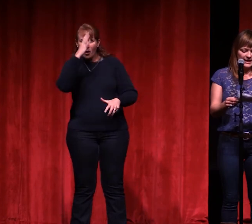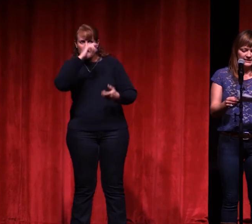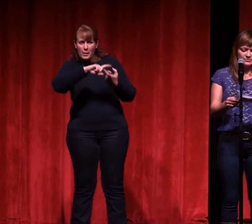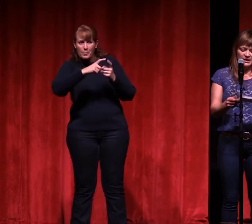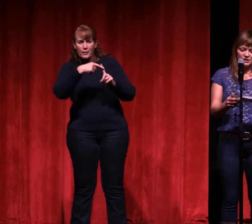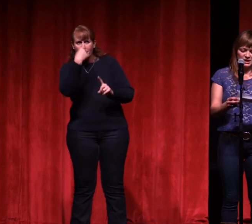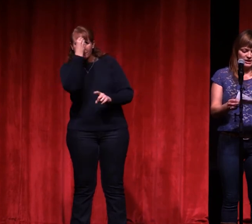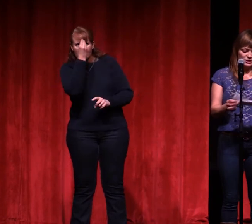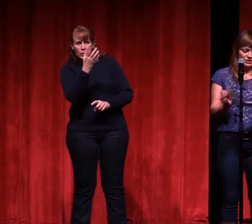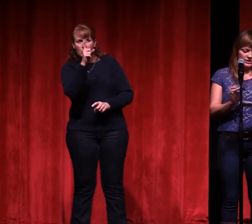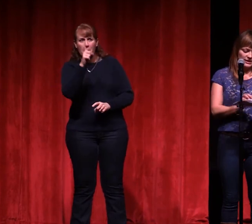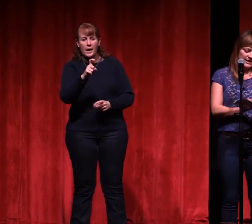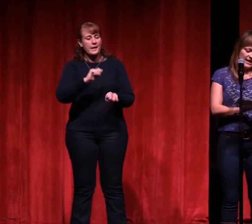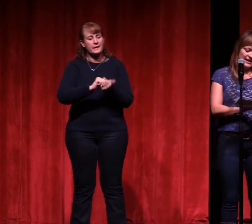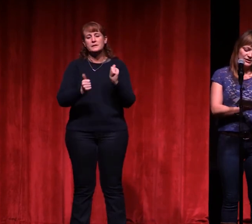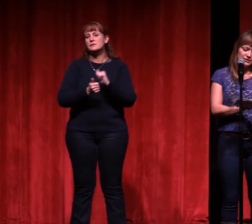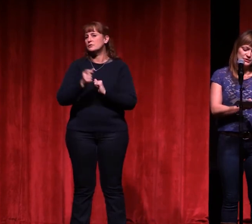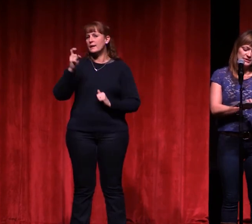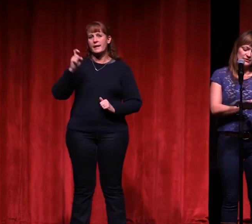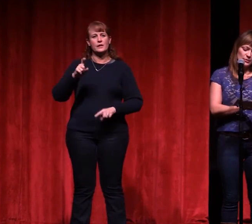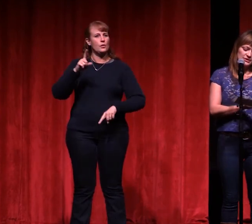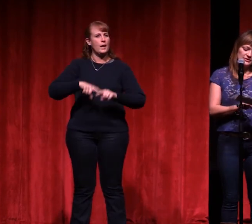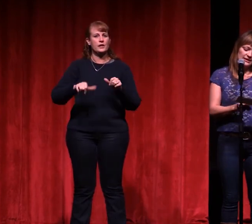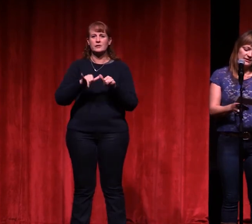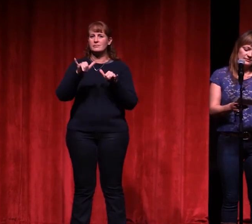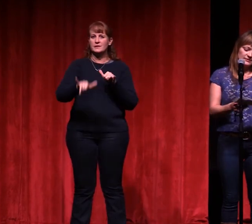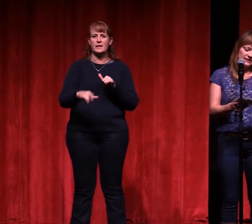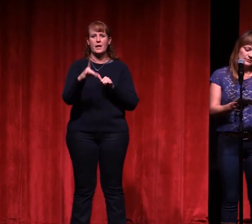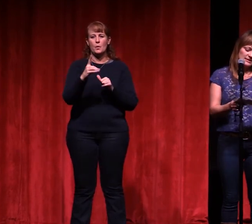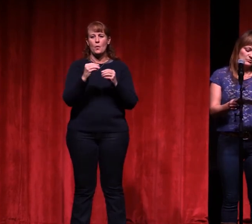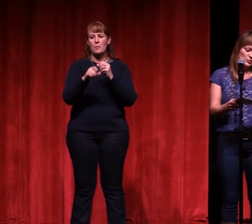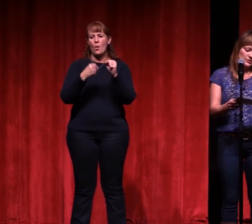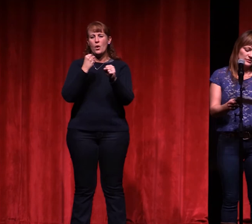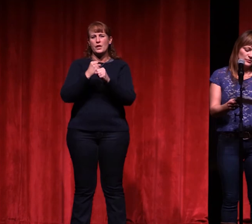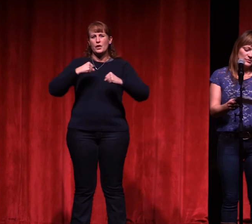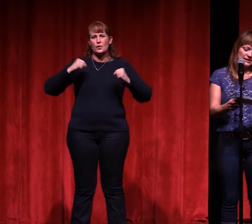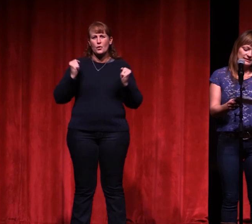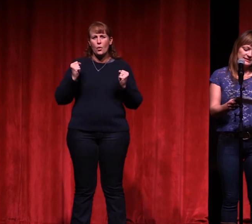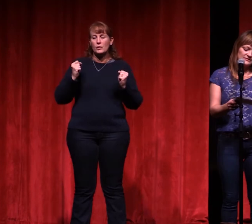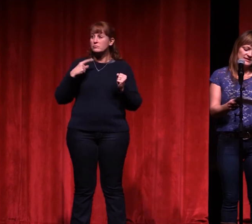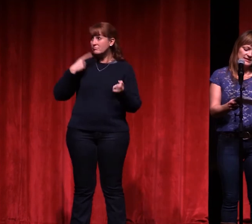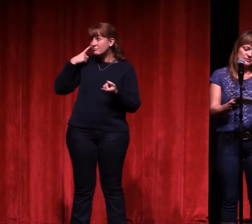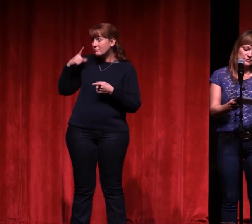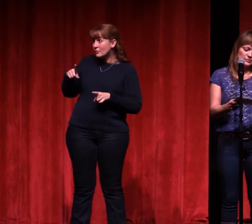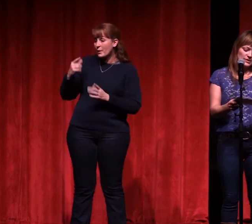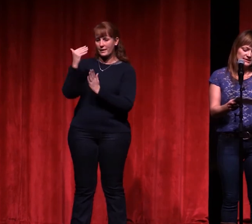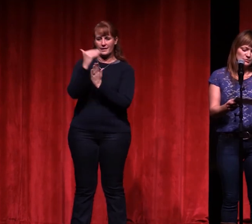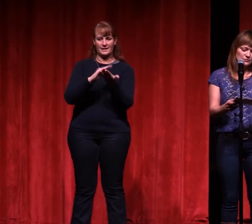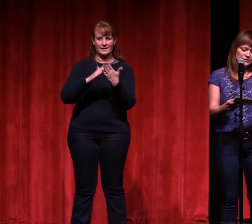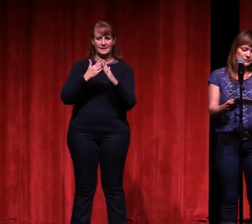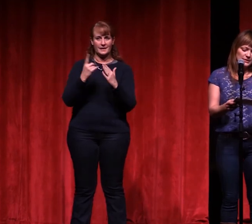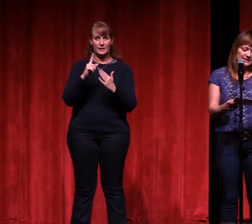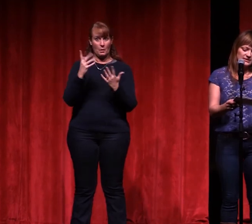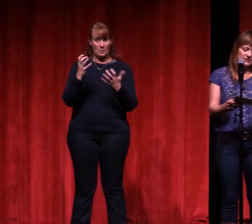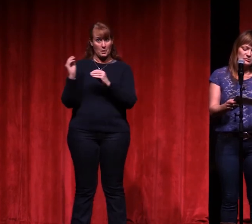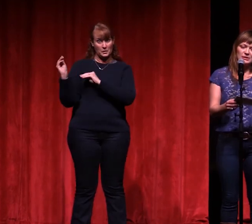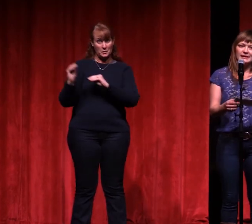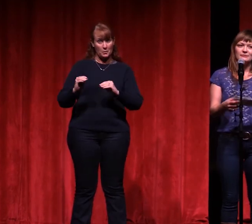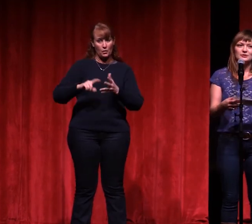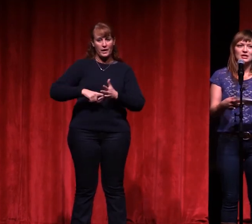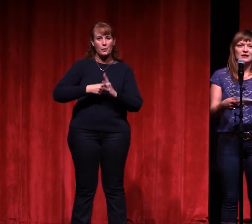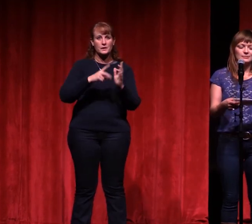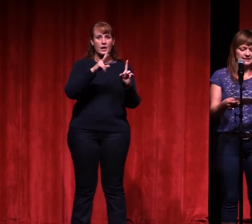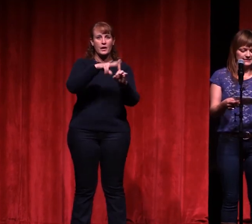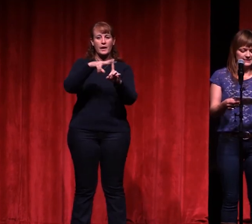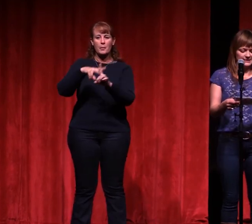him I had to make a change. I couldn't do another winter there. He was on board. We made a list of cities we would want to move to and started